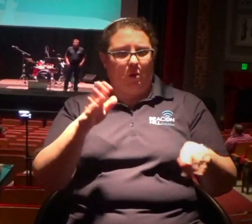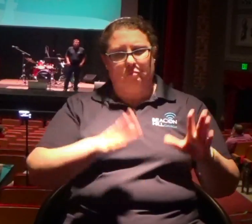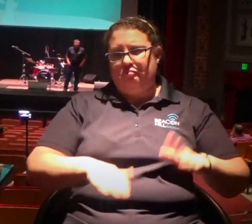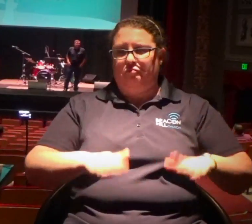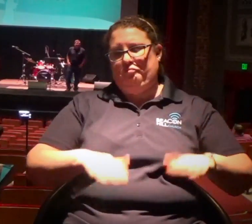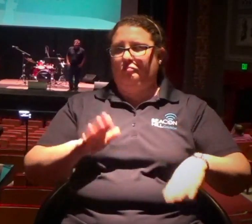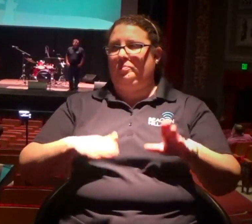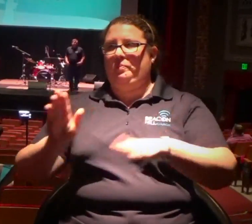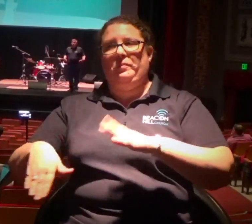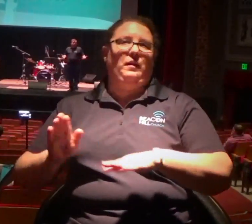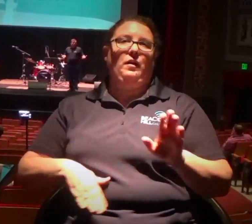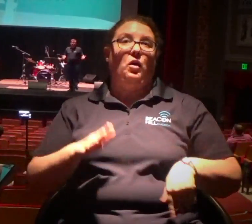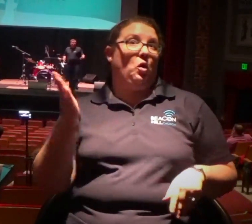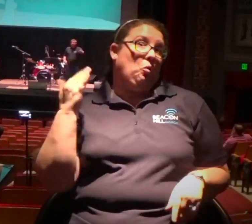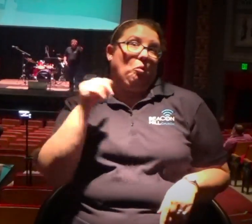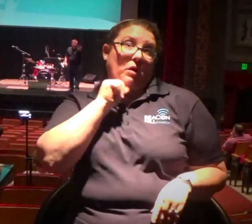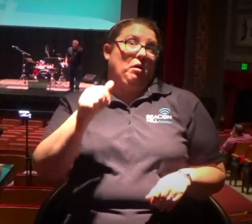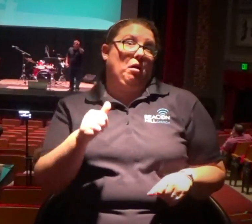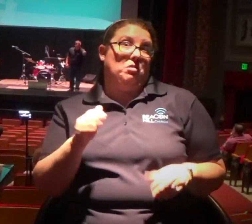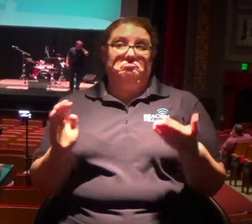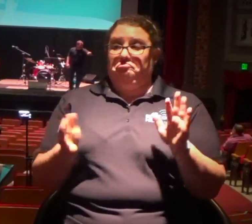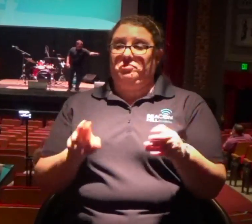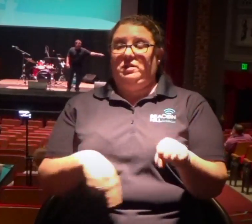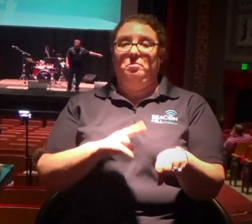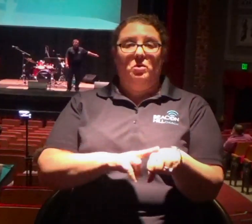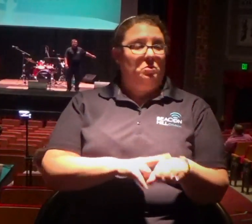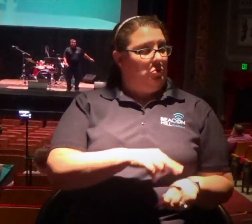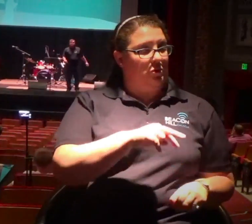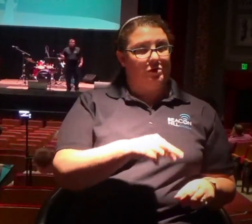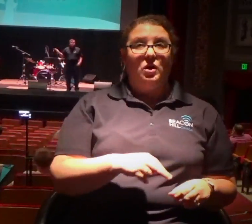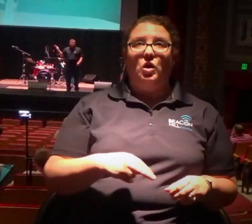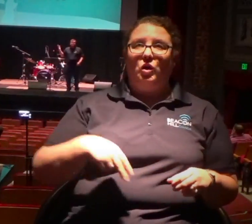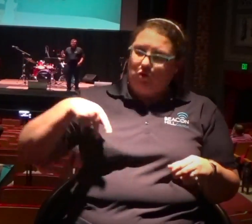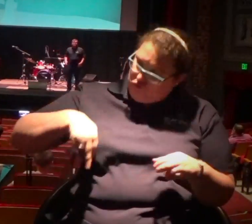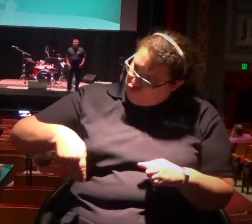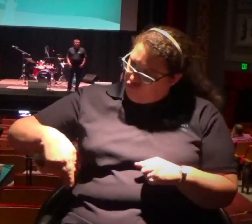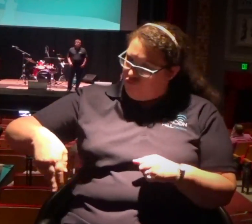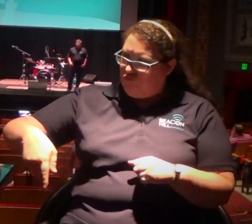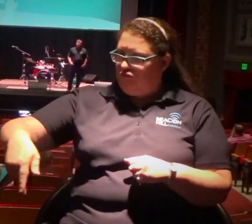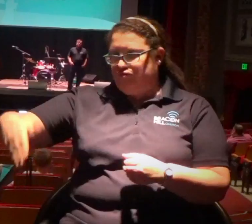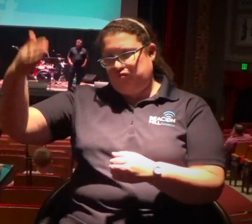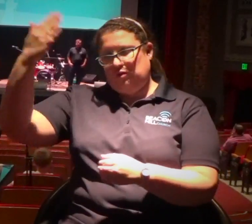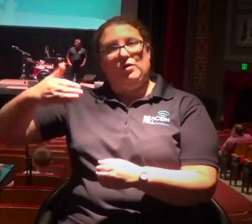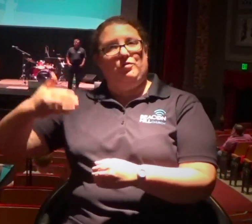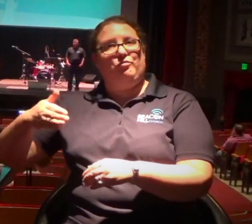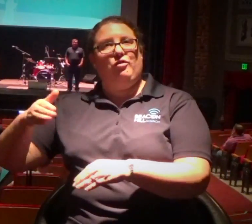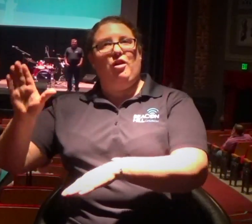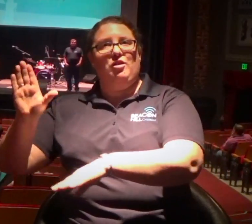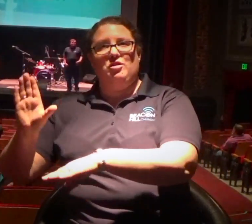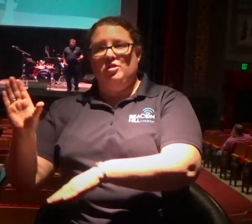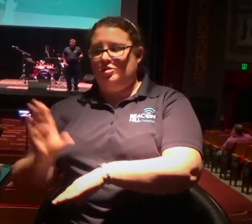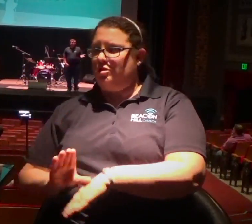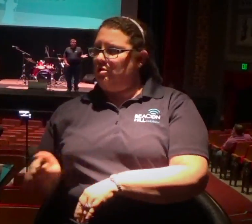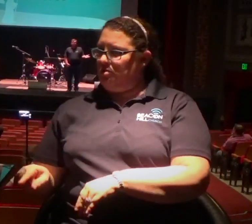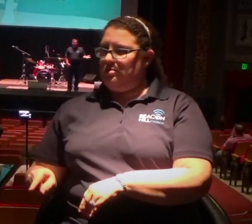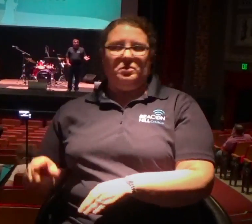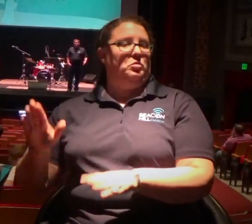Sure, why not? Seems normal. Walks down the aisle, gets up, and just starts playing bongos in the middle of the set. They played music for